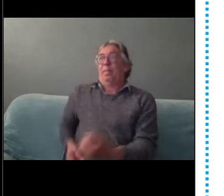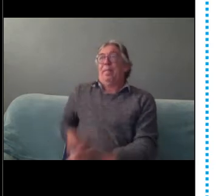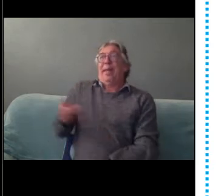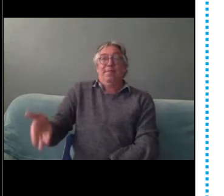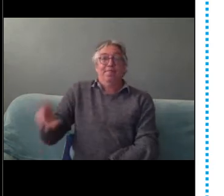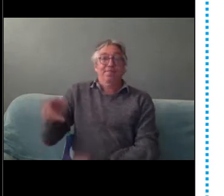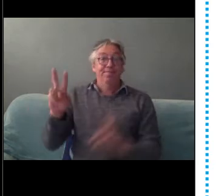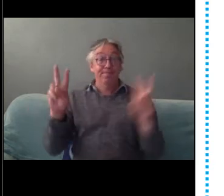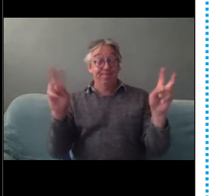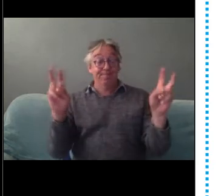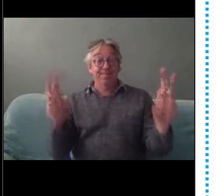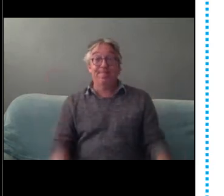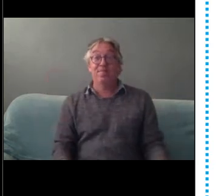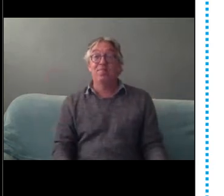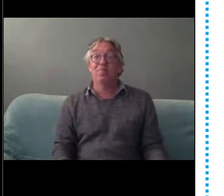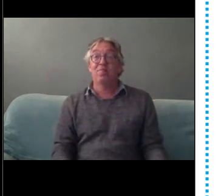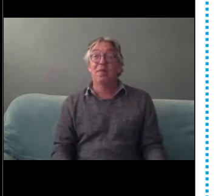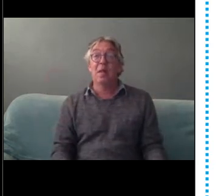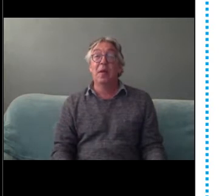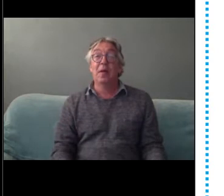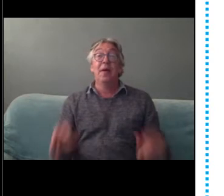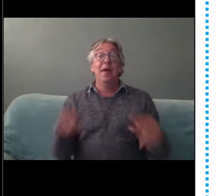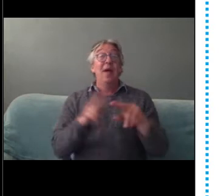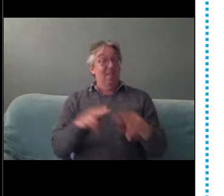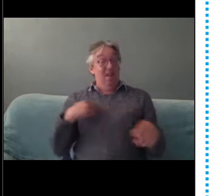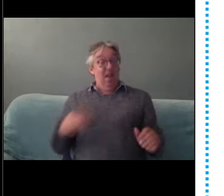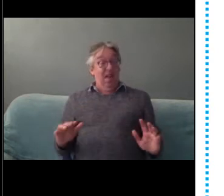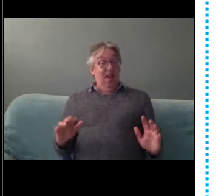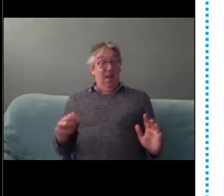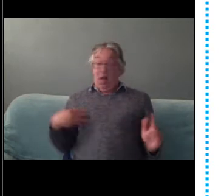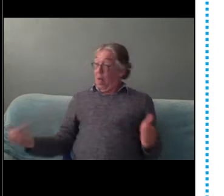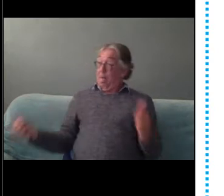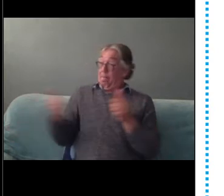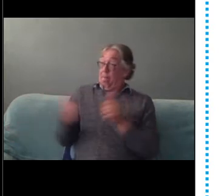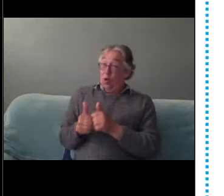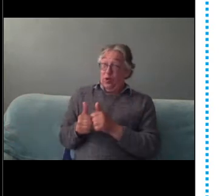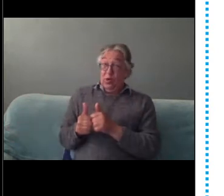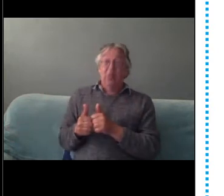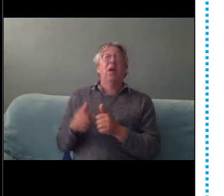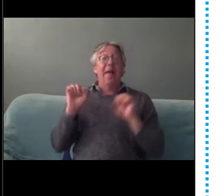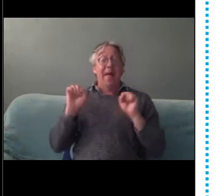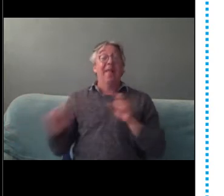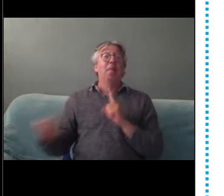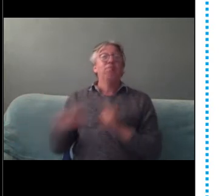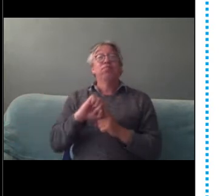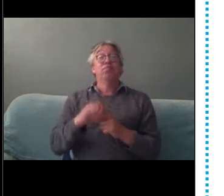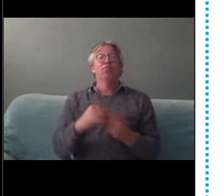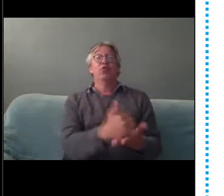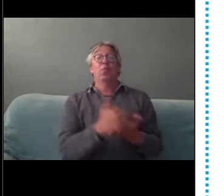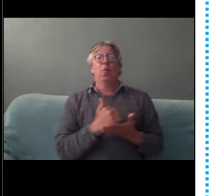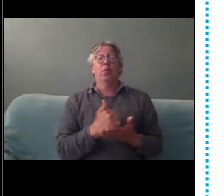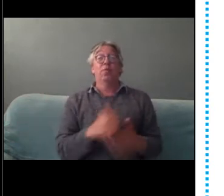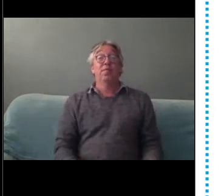into consideration the fact that you have a partner. In the assessment, sometimes also when they want to see what's your